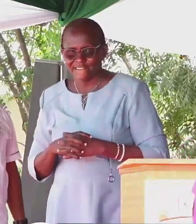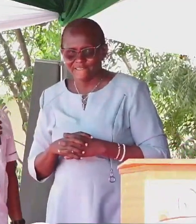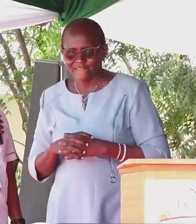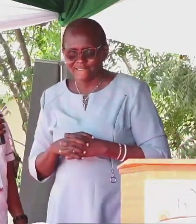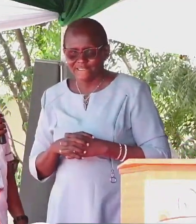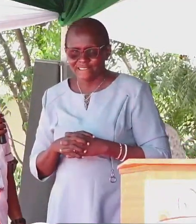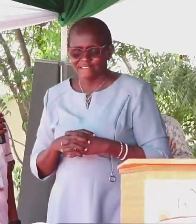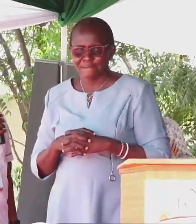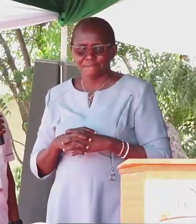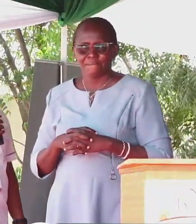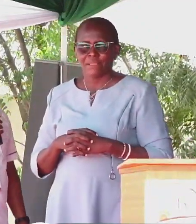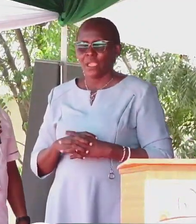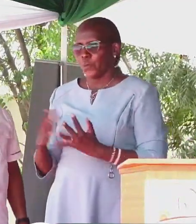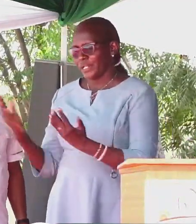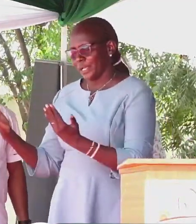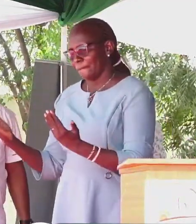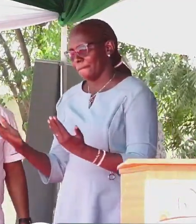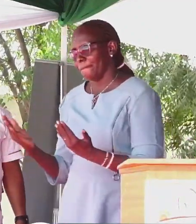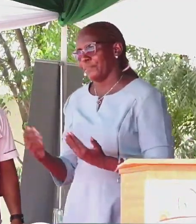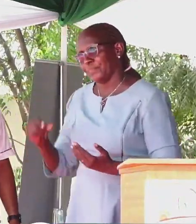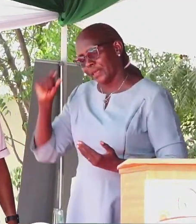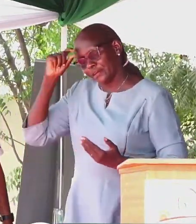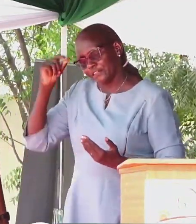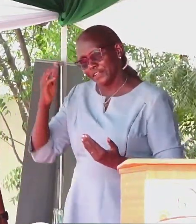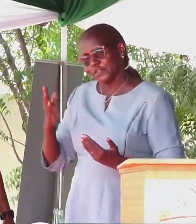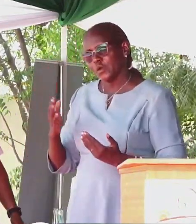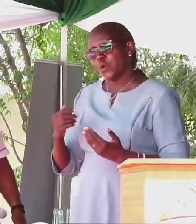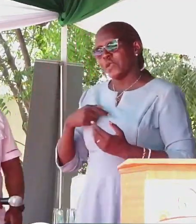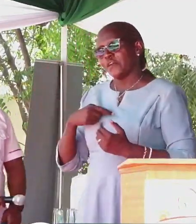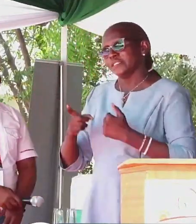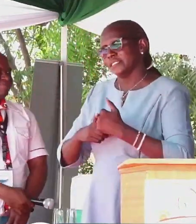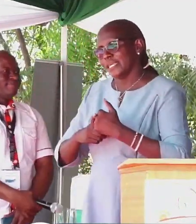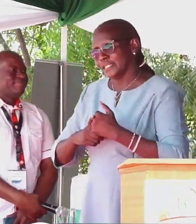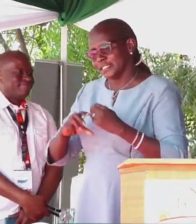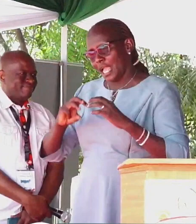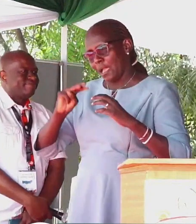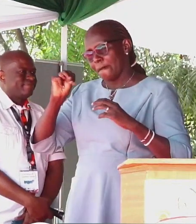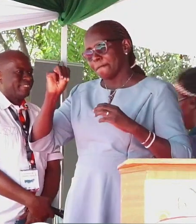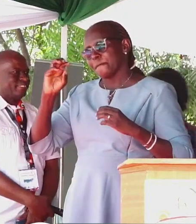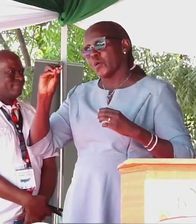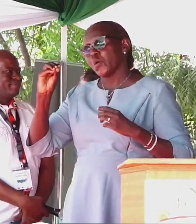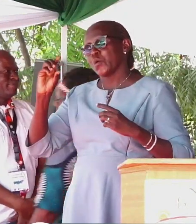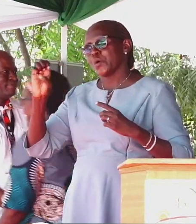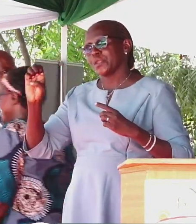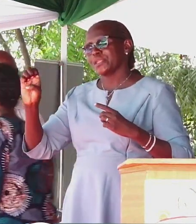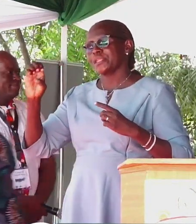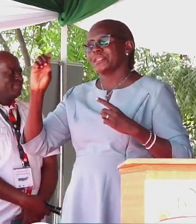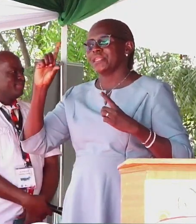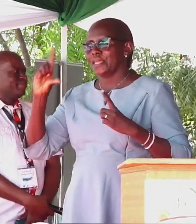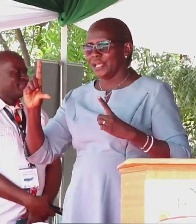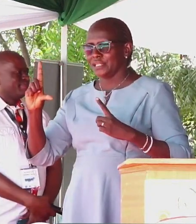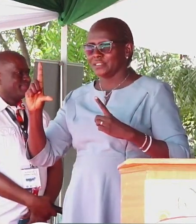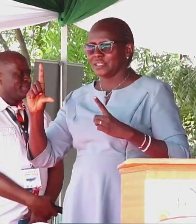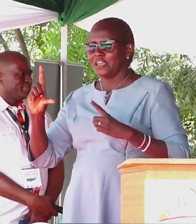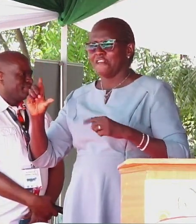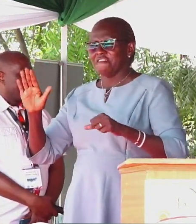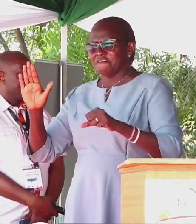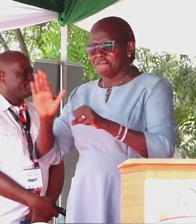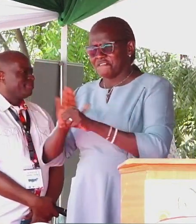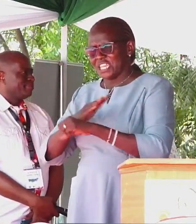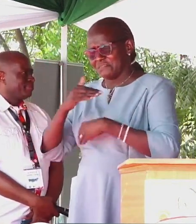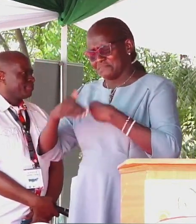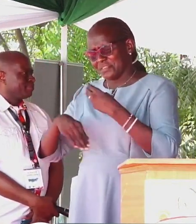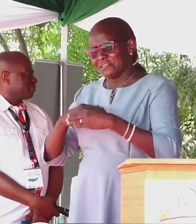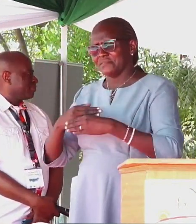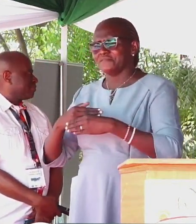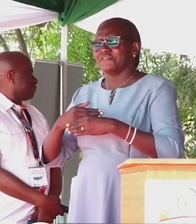continue after you take your seat. Karibu. Yeah, thank you. We have 6 model schools, and in these 6 model schools, they are fully furnished. We have some